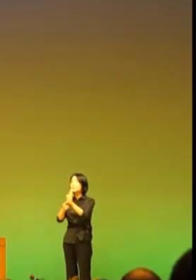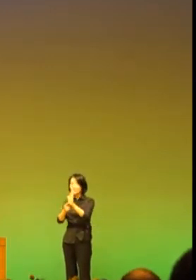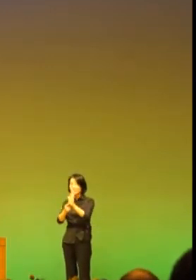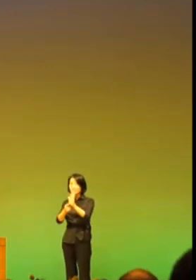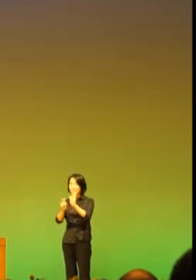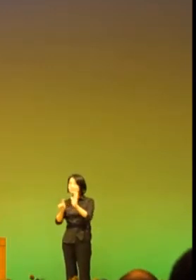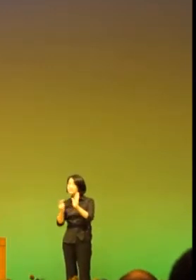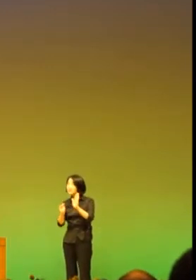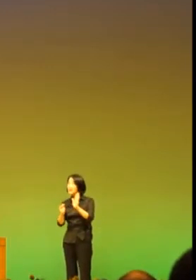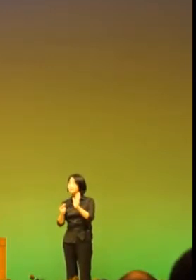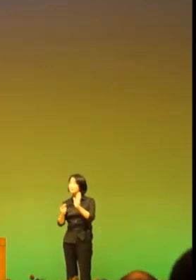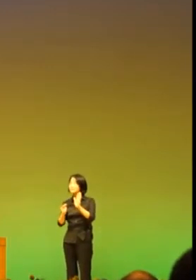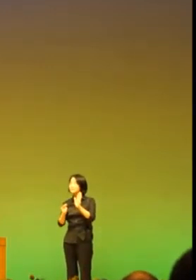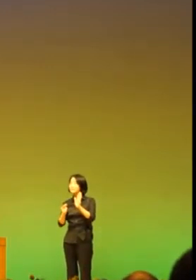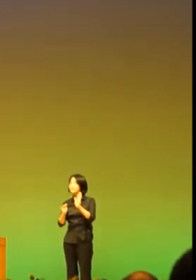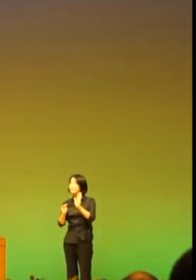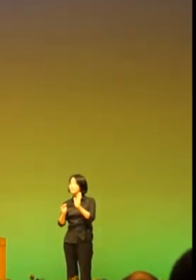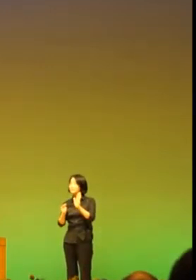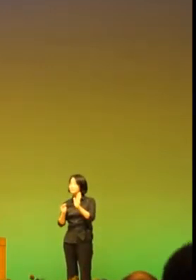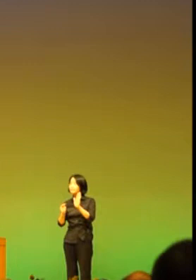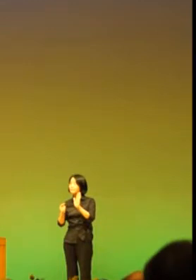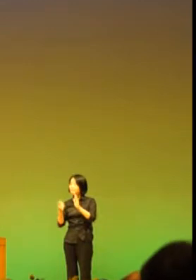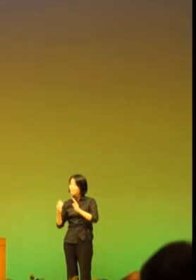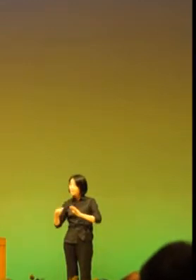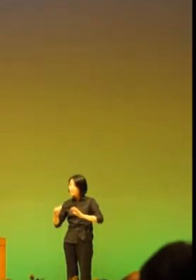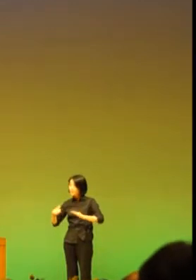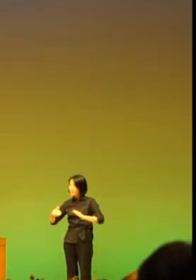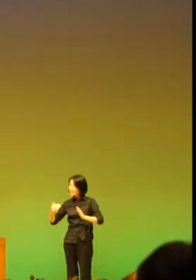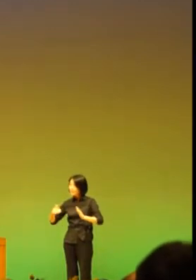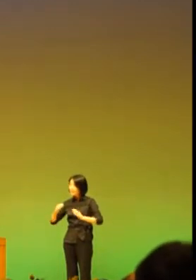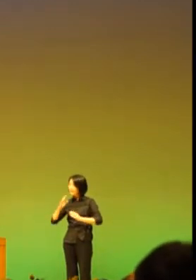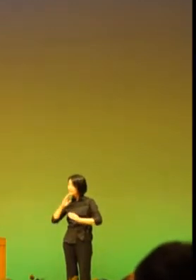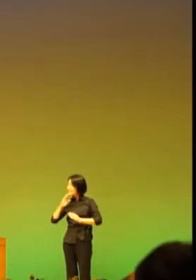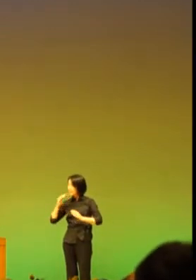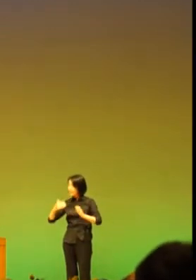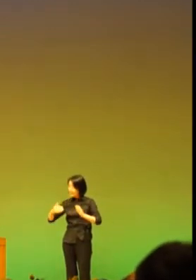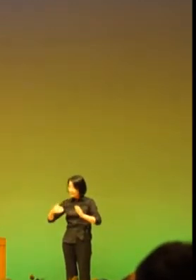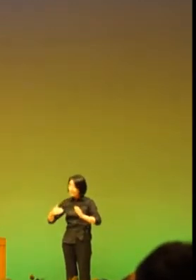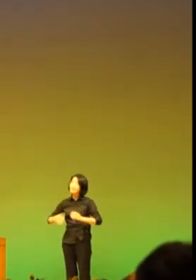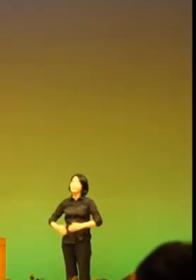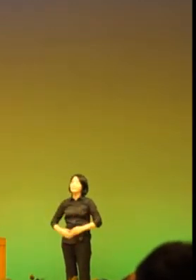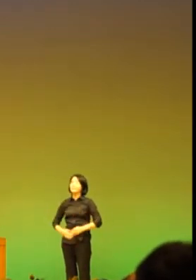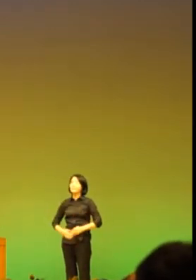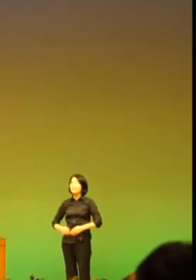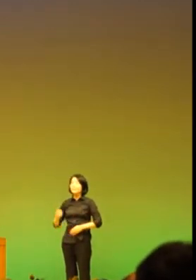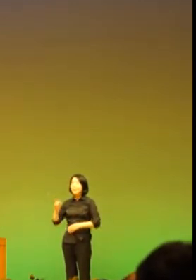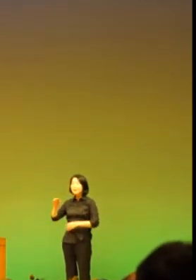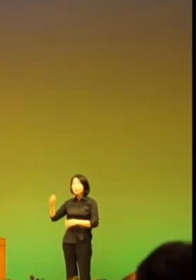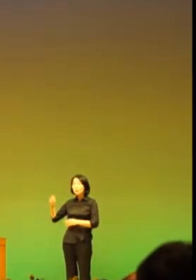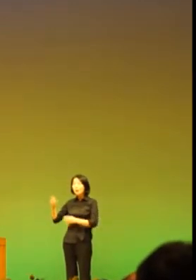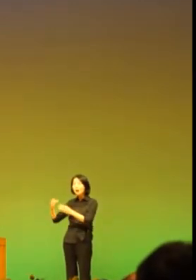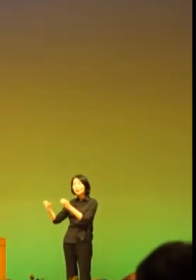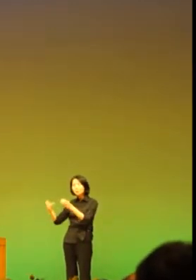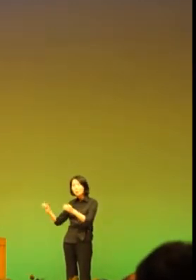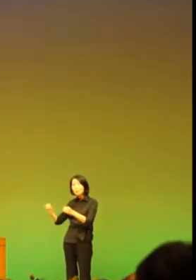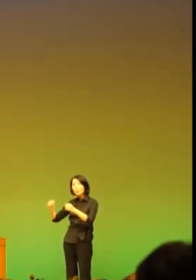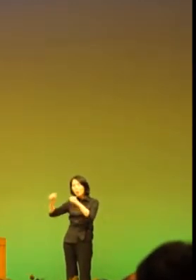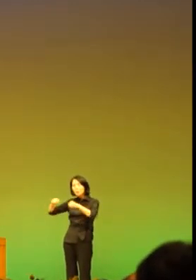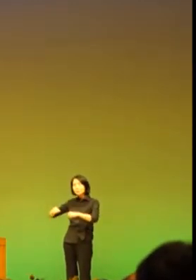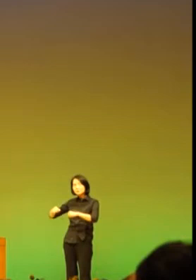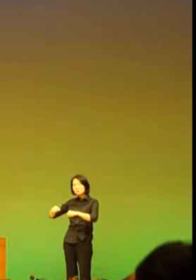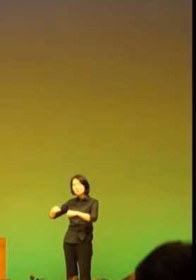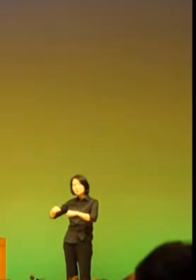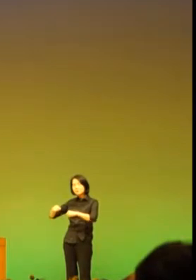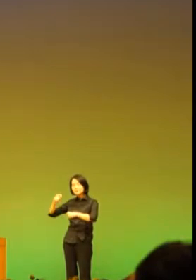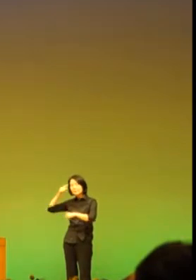But they have not yet been able to have them removed, and that's because they're held hostage to this idea of consensus.